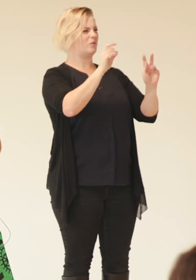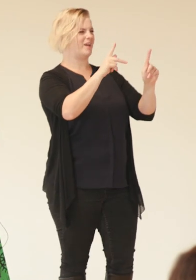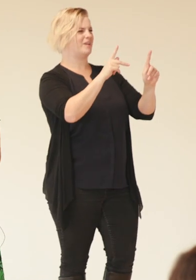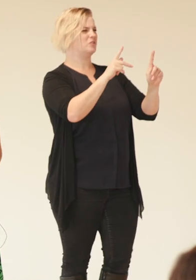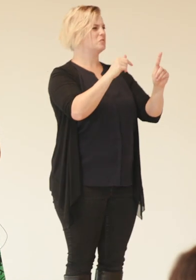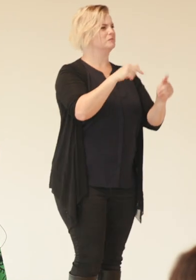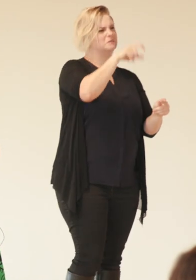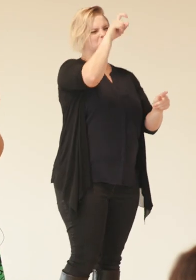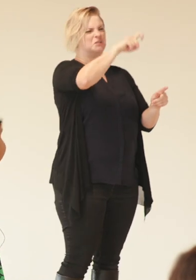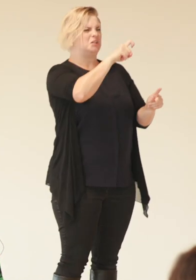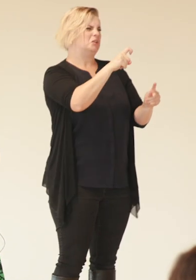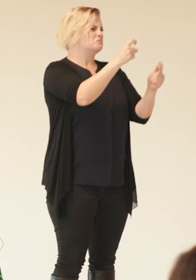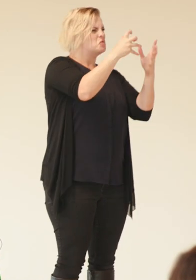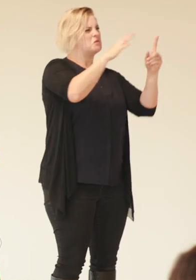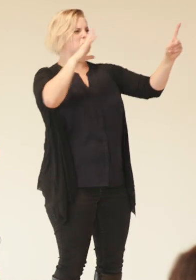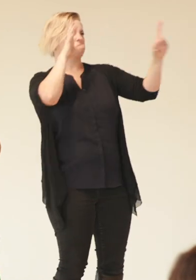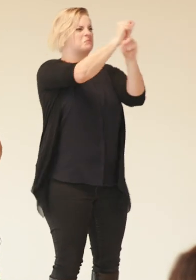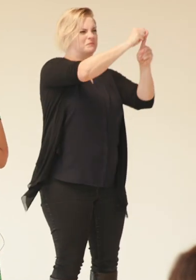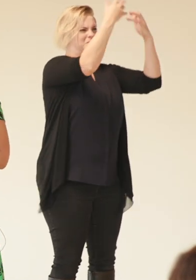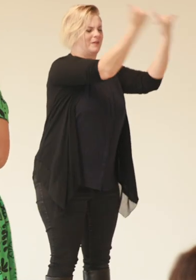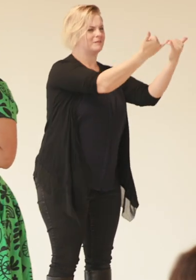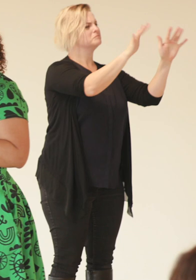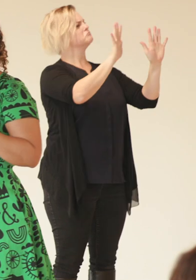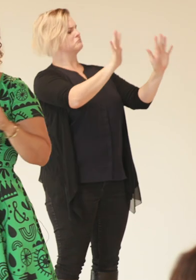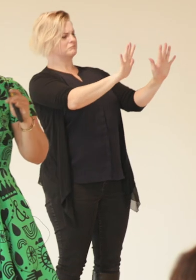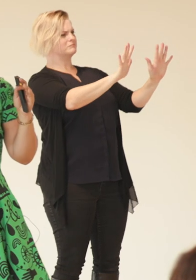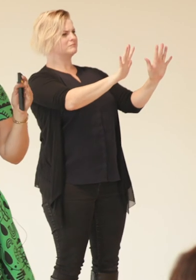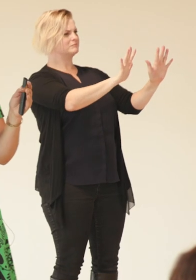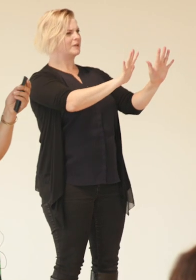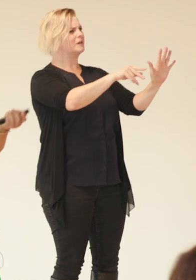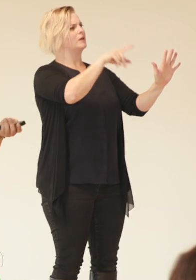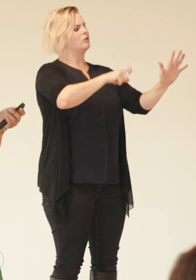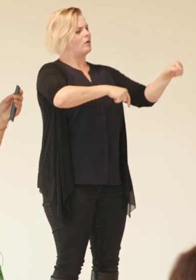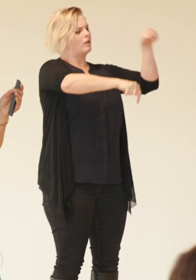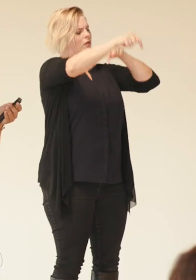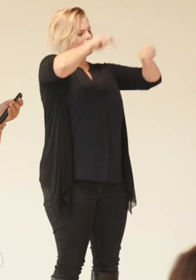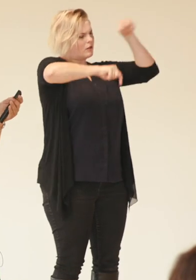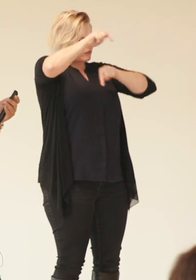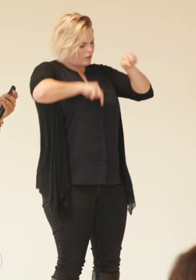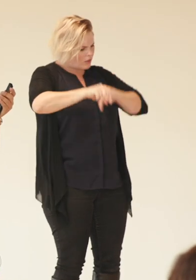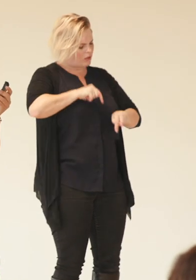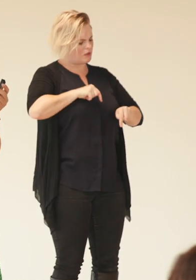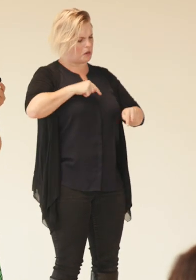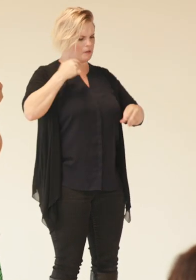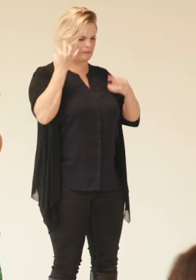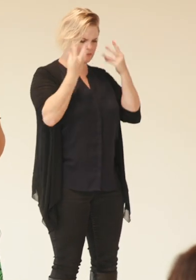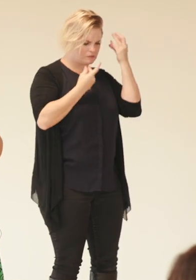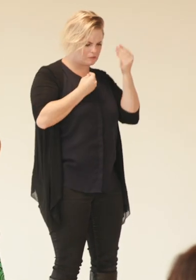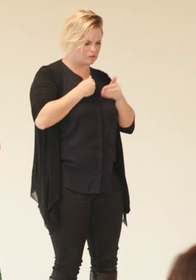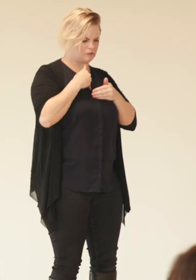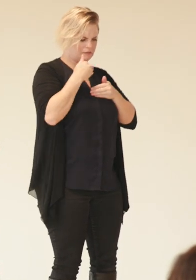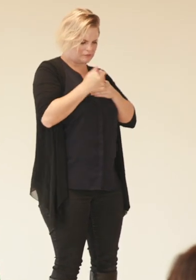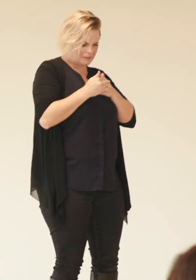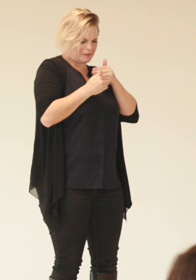take right now to make something happen? And so I'm glad I listened to my friends, and I'm glad I